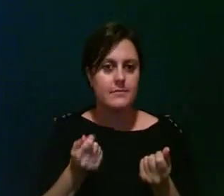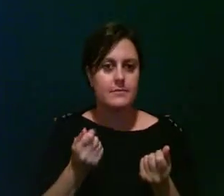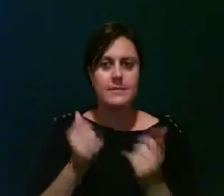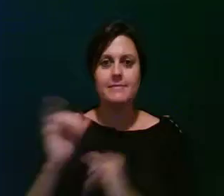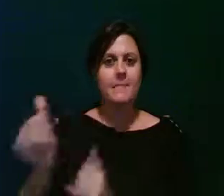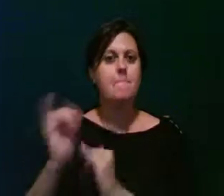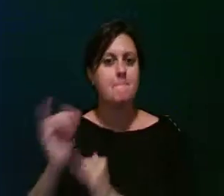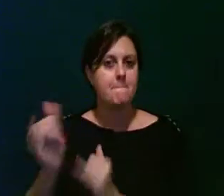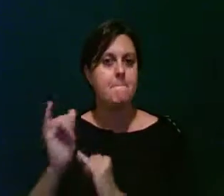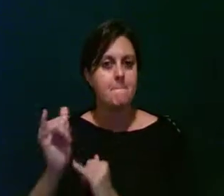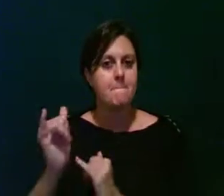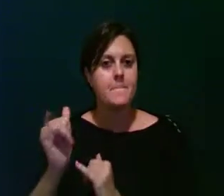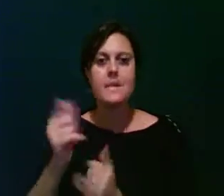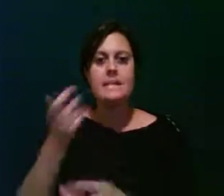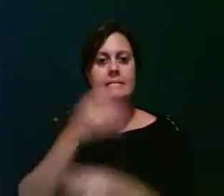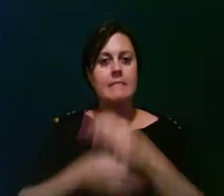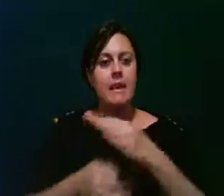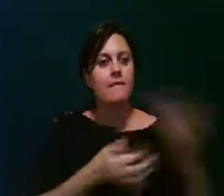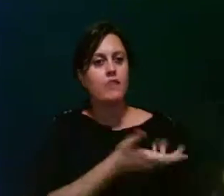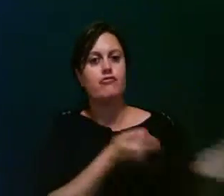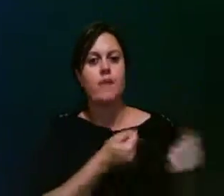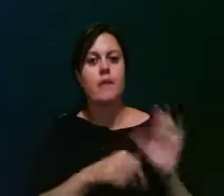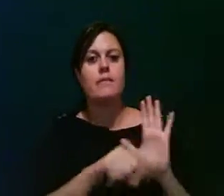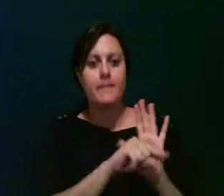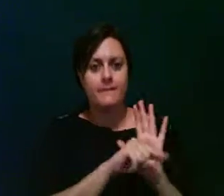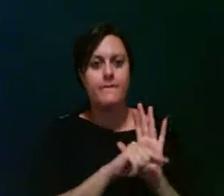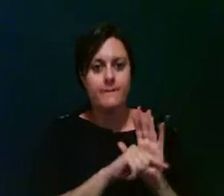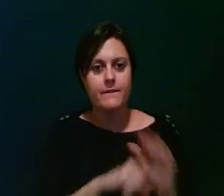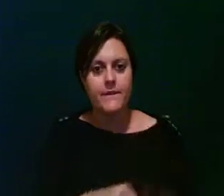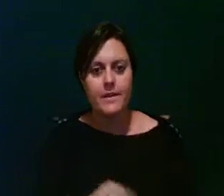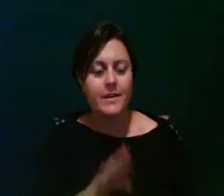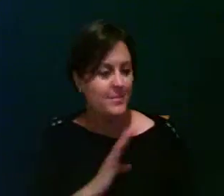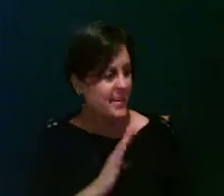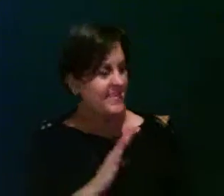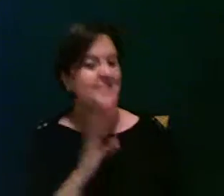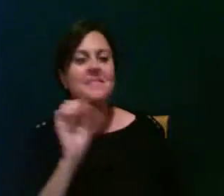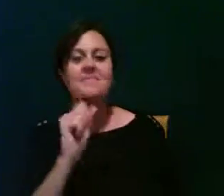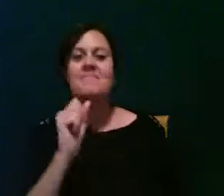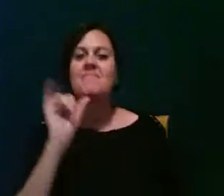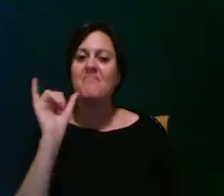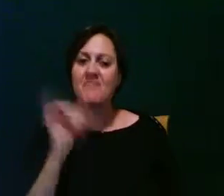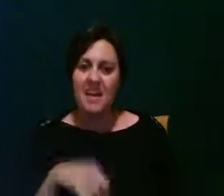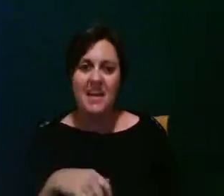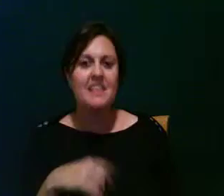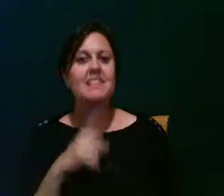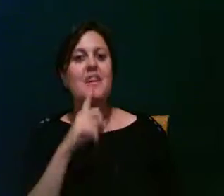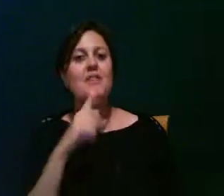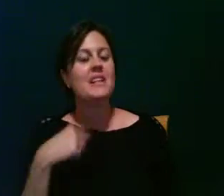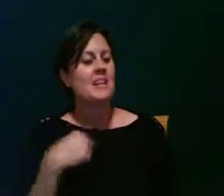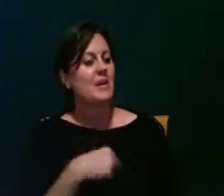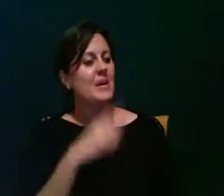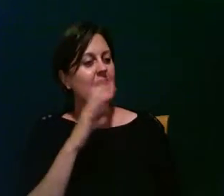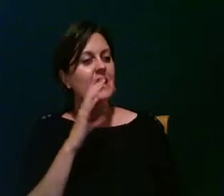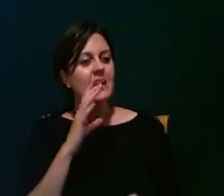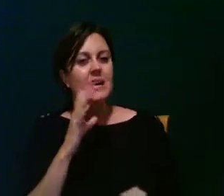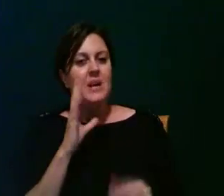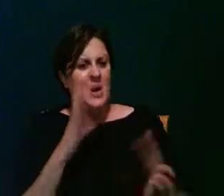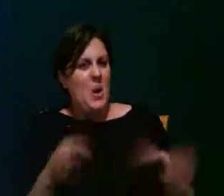it. So if we were going to close tonight and both of you could leave one piece of encouragement out